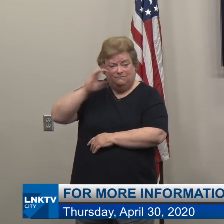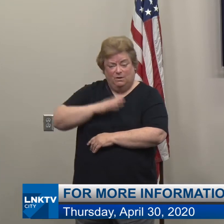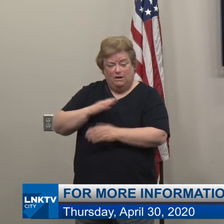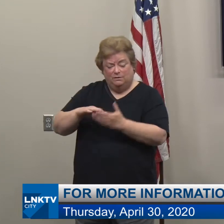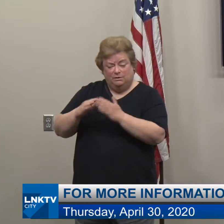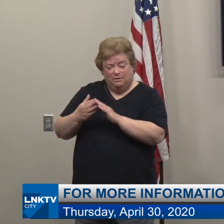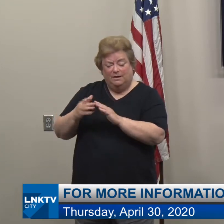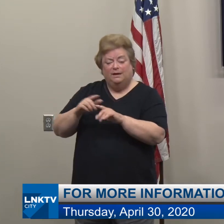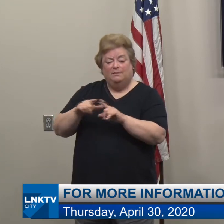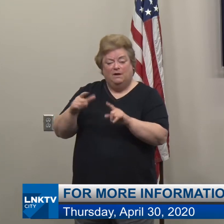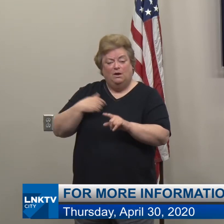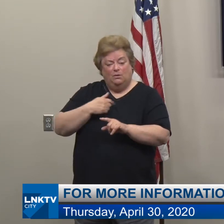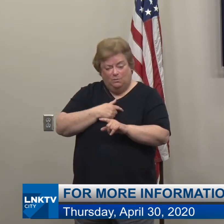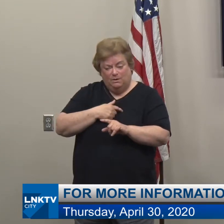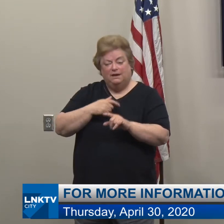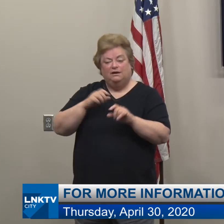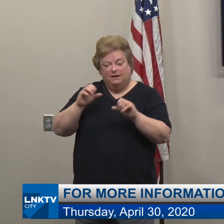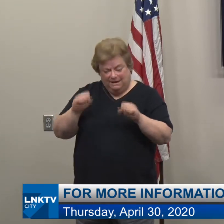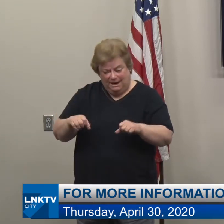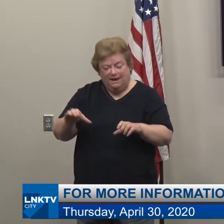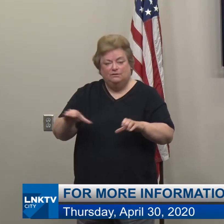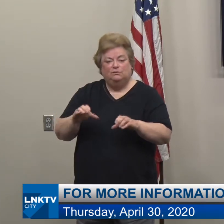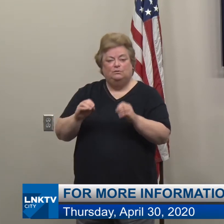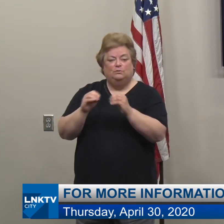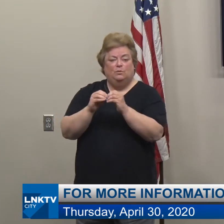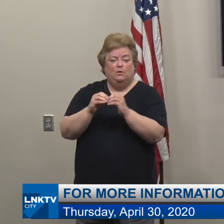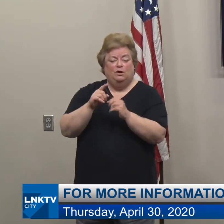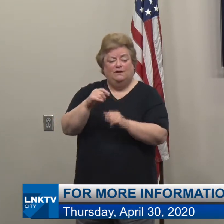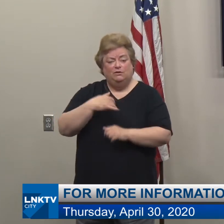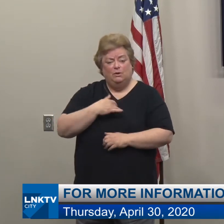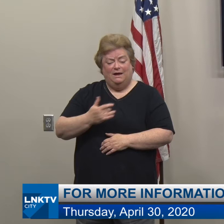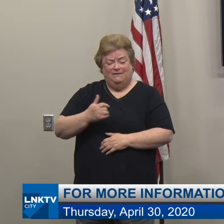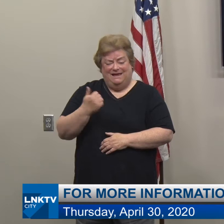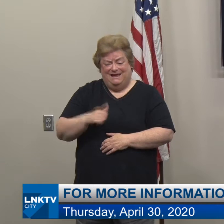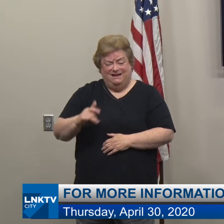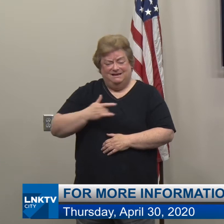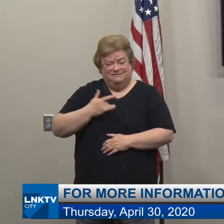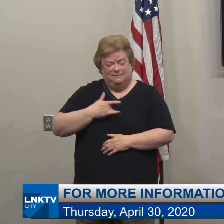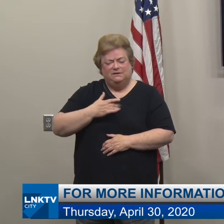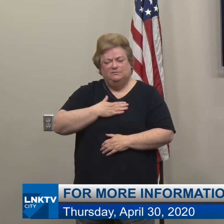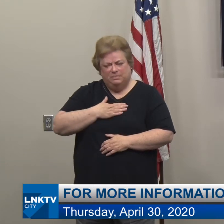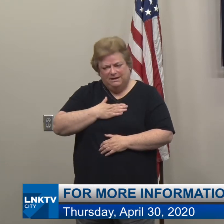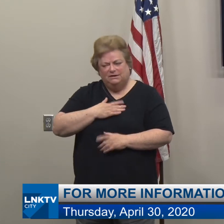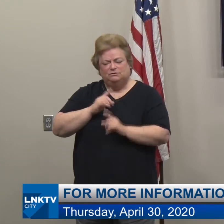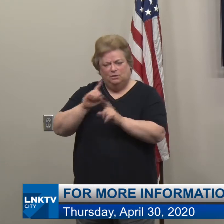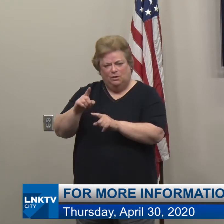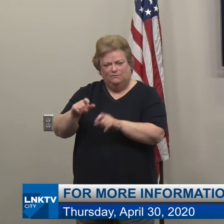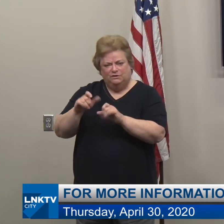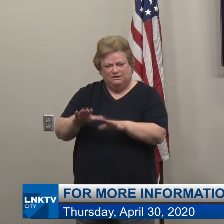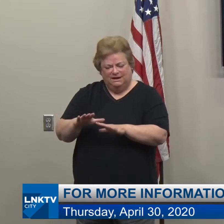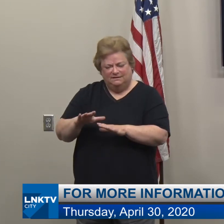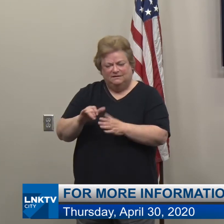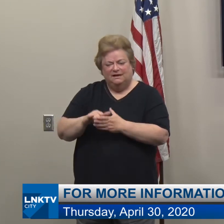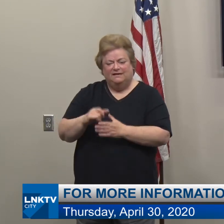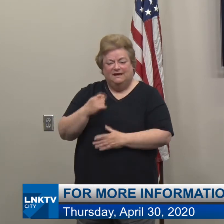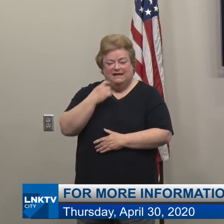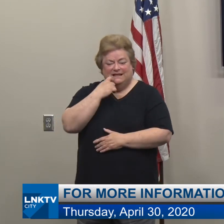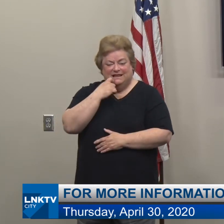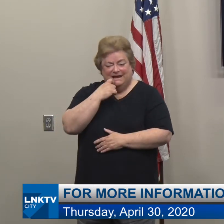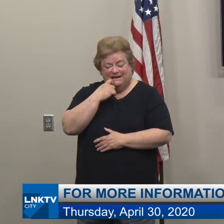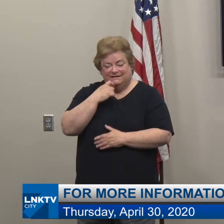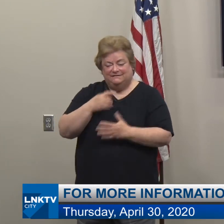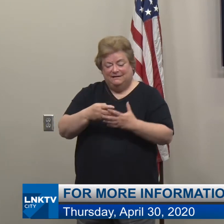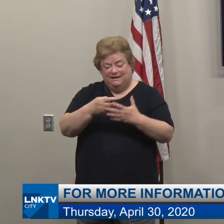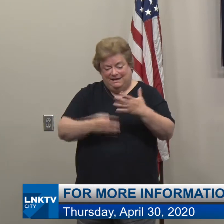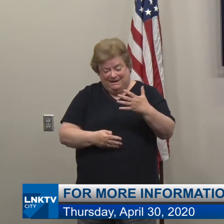now we have the capacity to do more. So if you have symptoms, please get tested now. Here is the latest expanded list